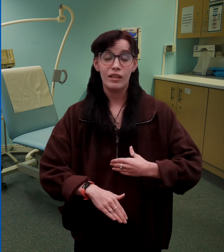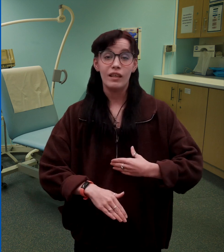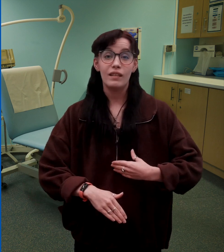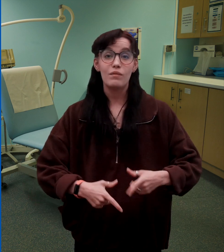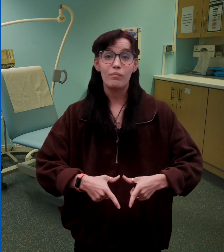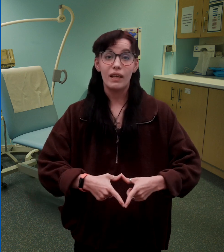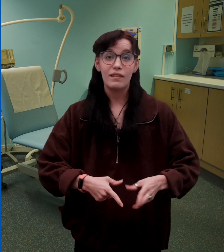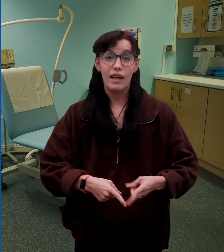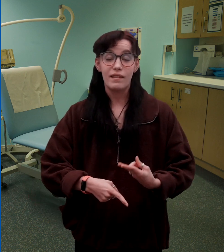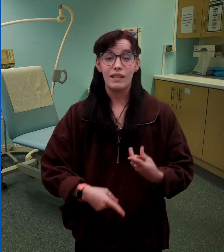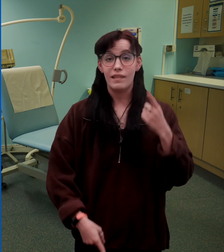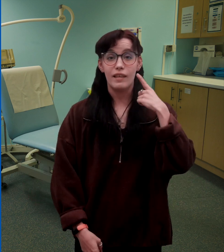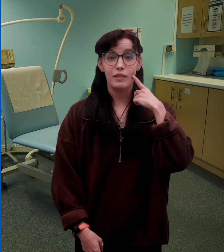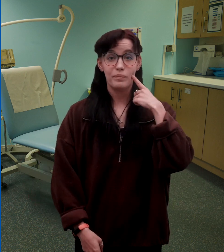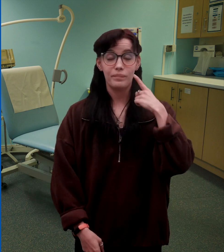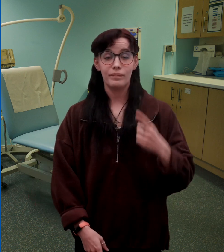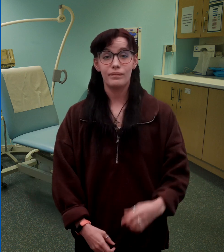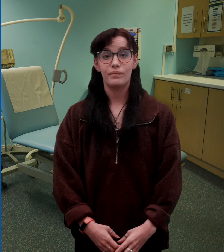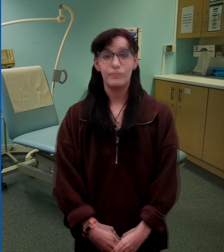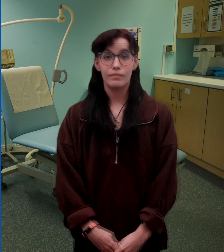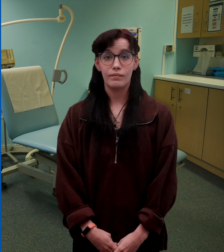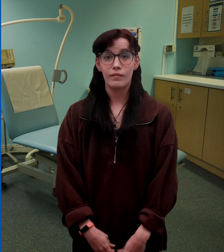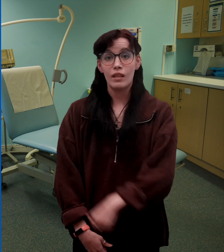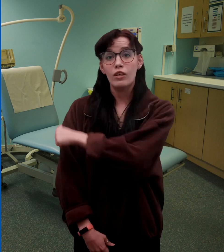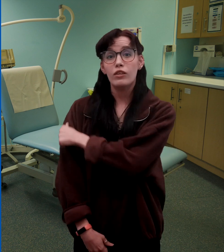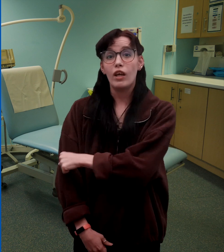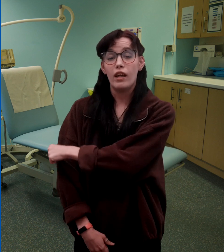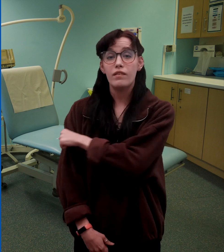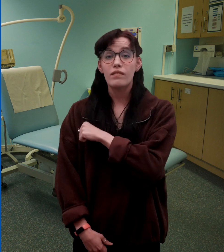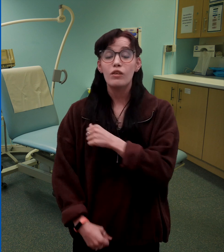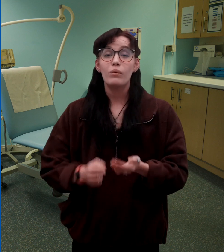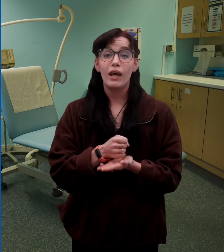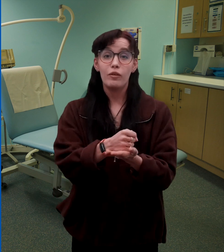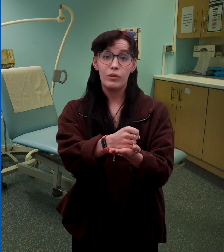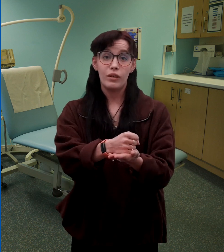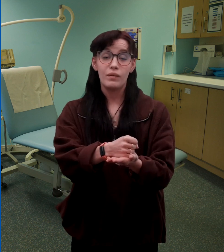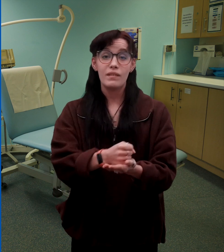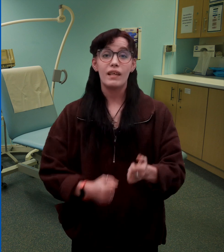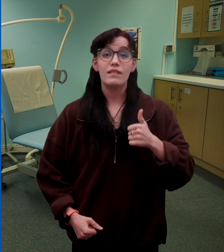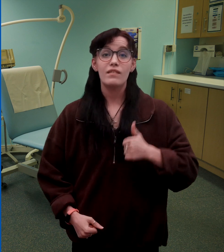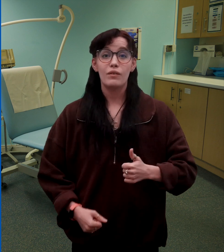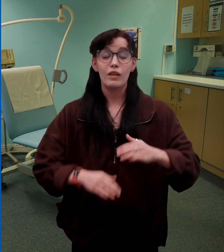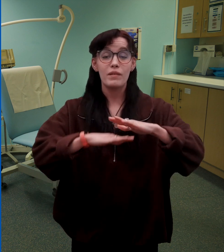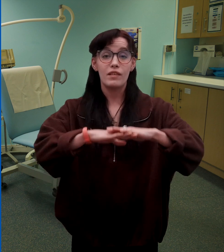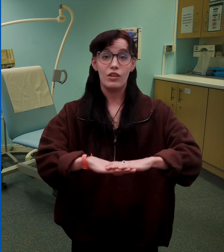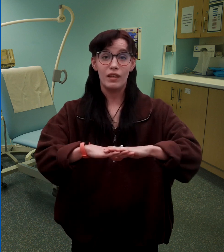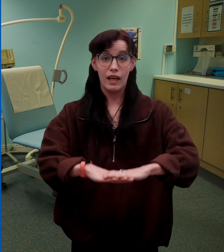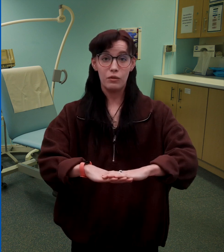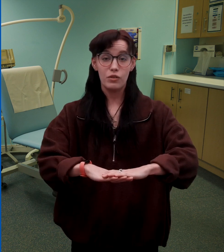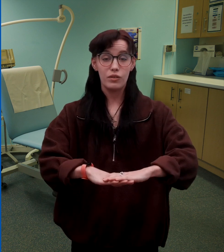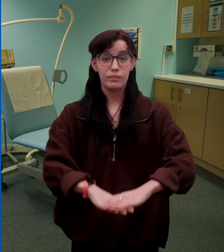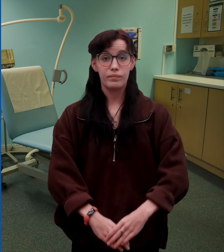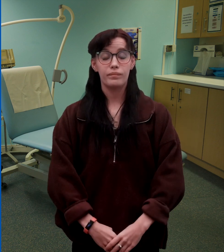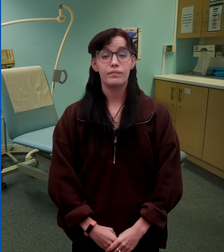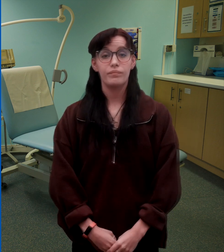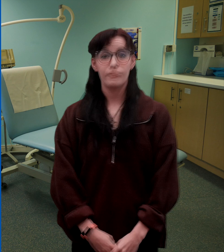relax. This will make the test easier. The nurse will help you to get into the right position on the